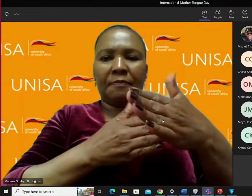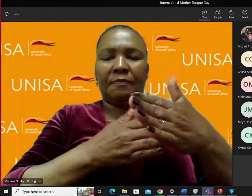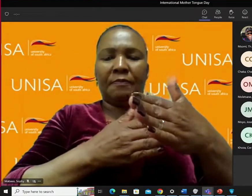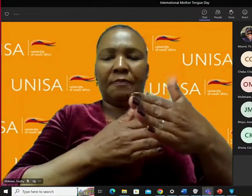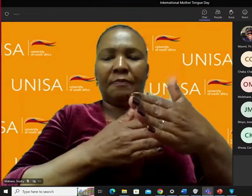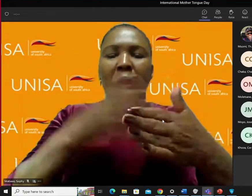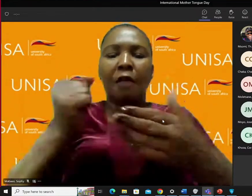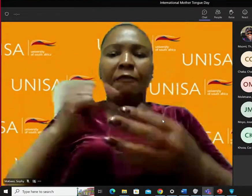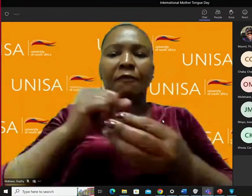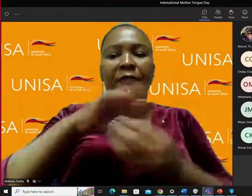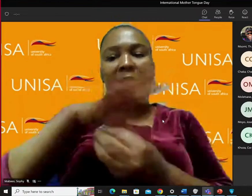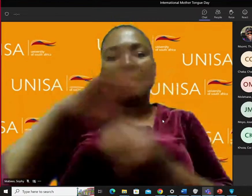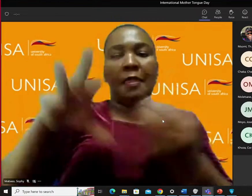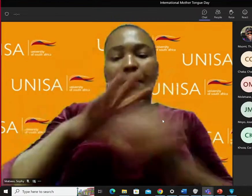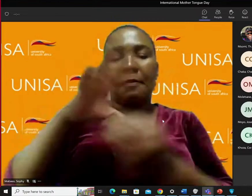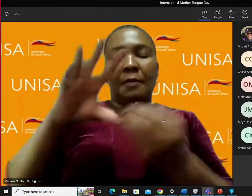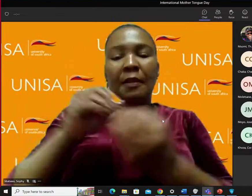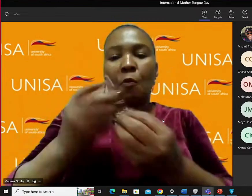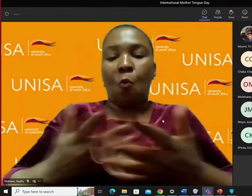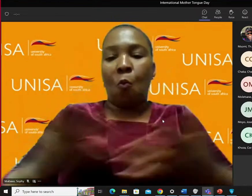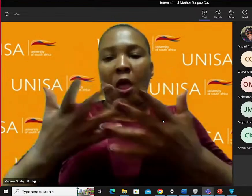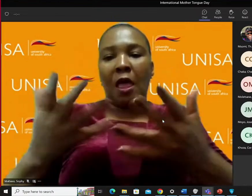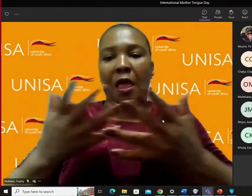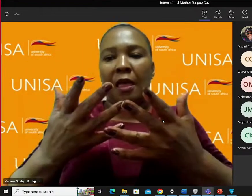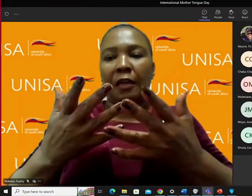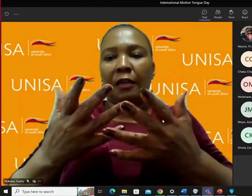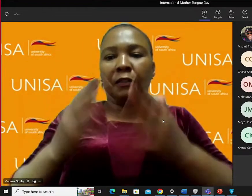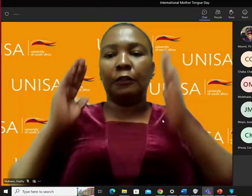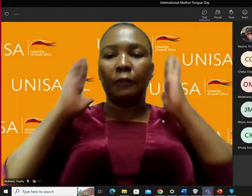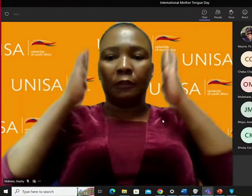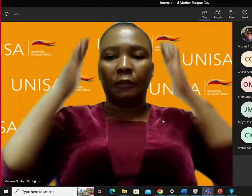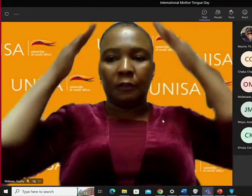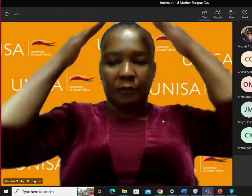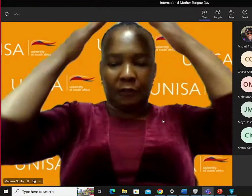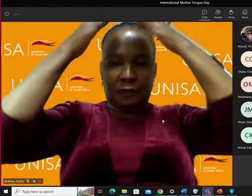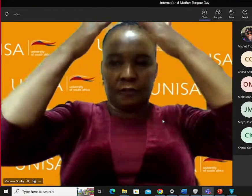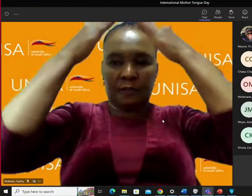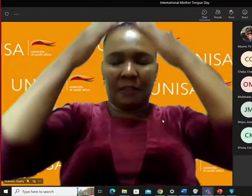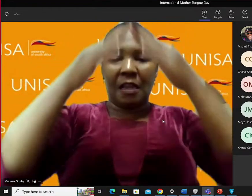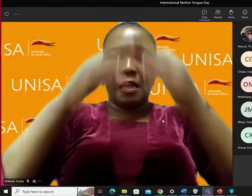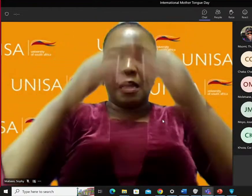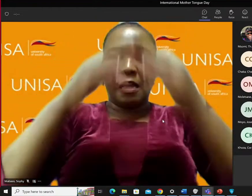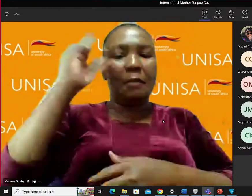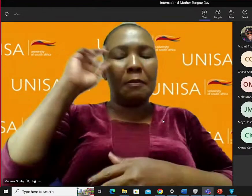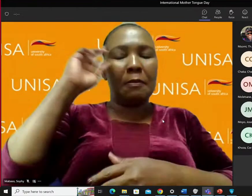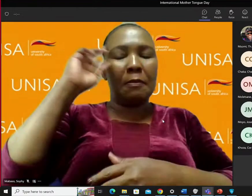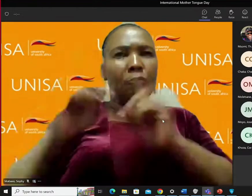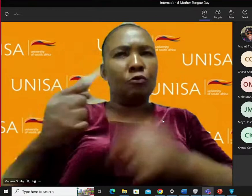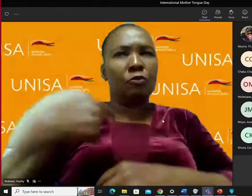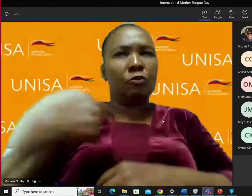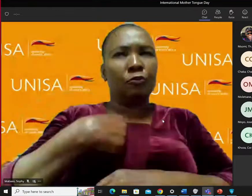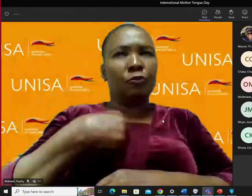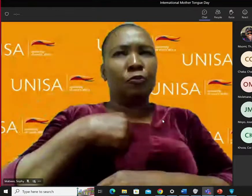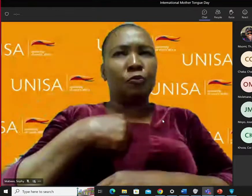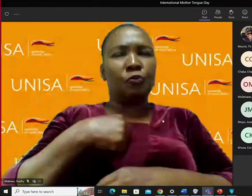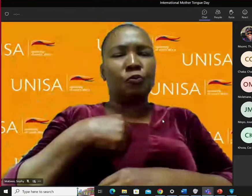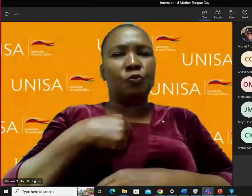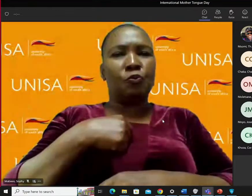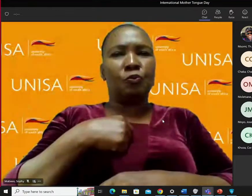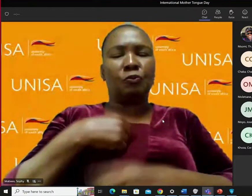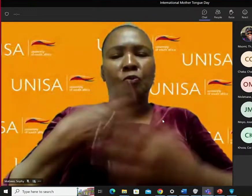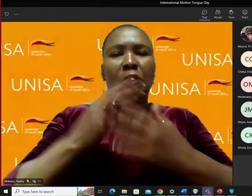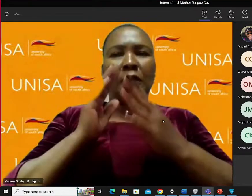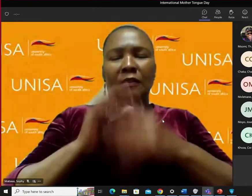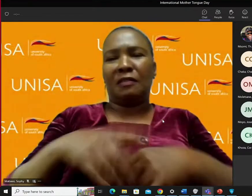Lesotho. And I remember they would always speak Sesotho to me, and I'd look at them with big eyes like, I don't know what's happening